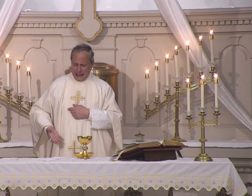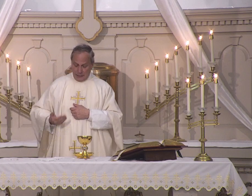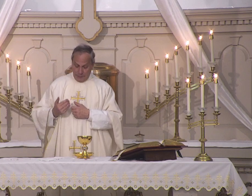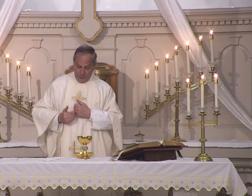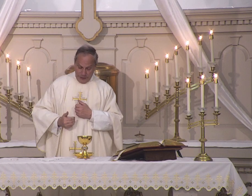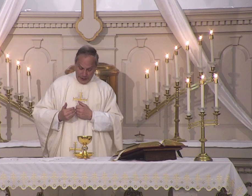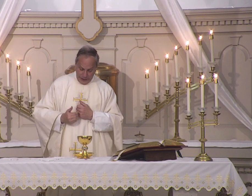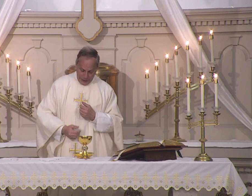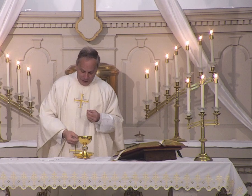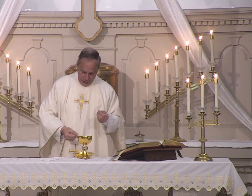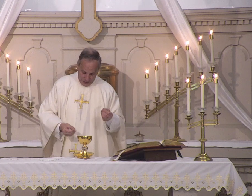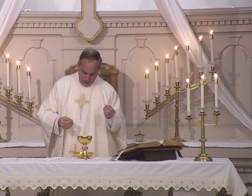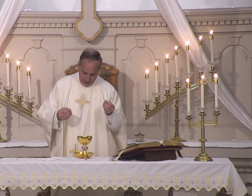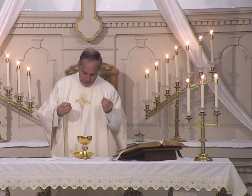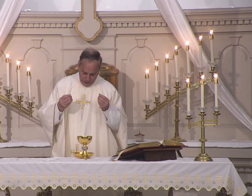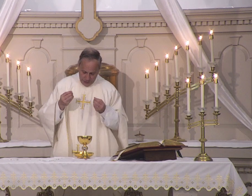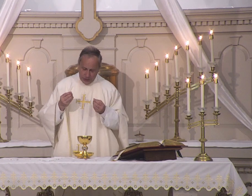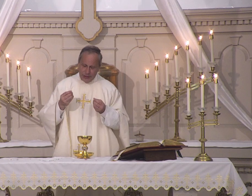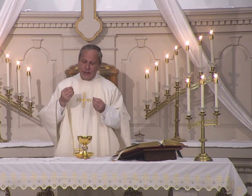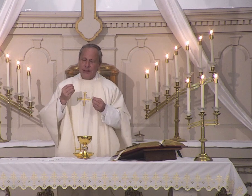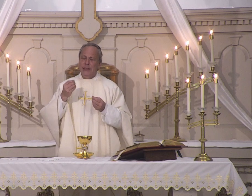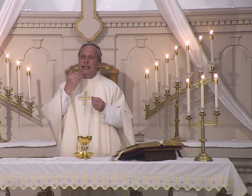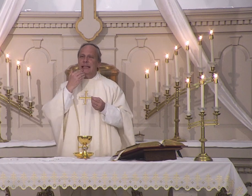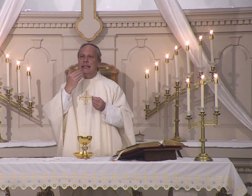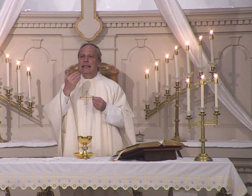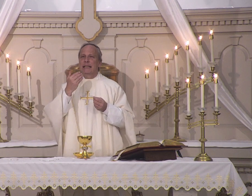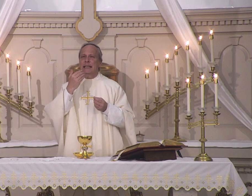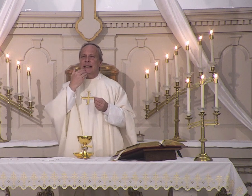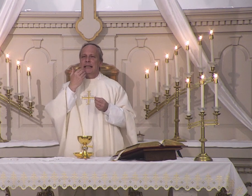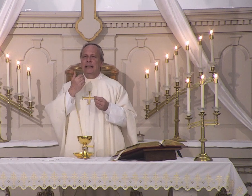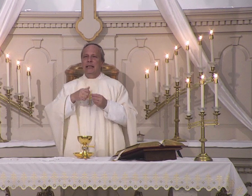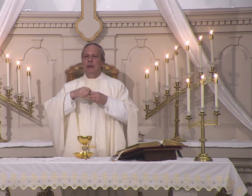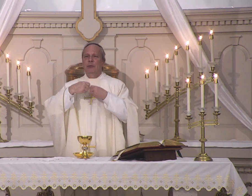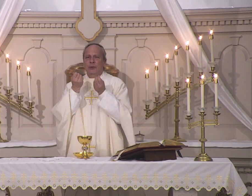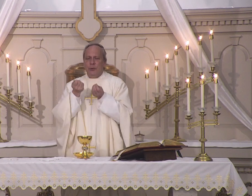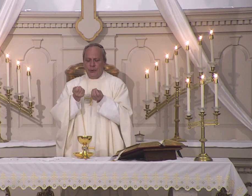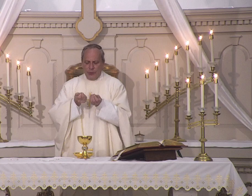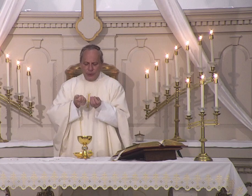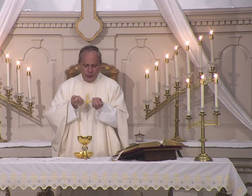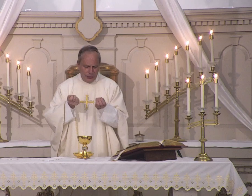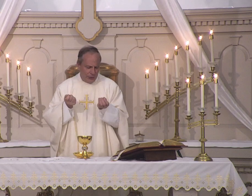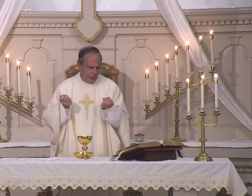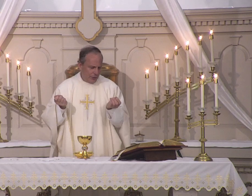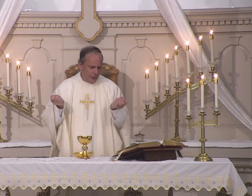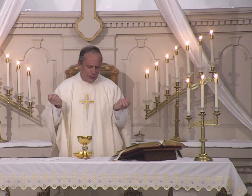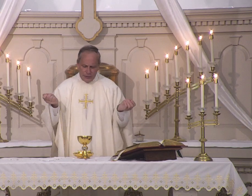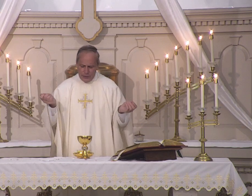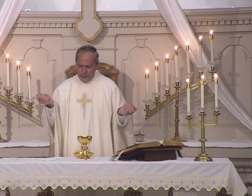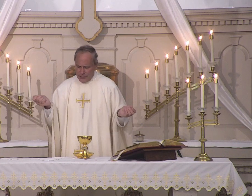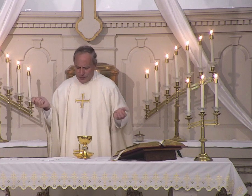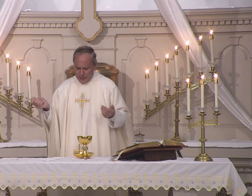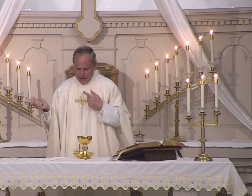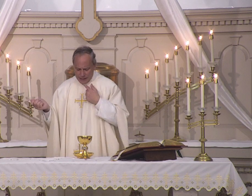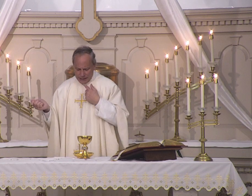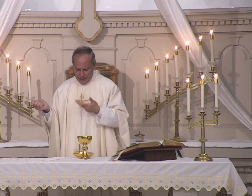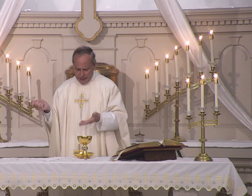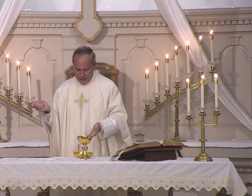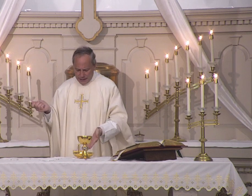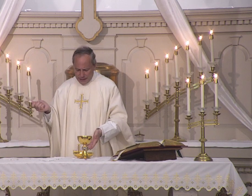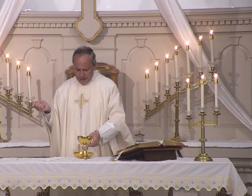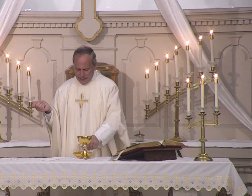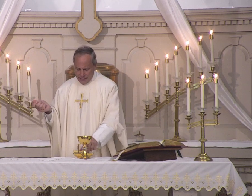passion, he took bread, and giving thanks, broke it and gave it to